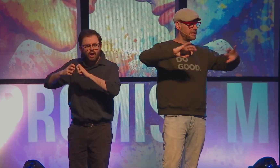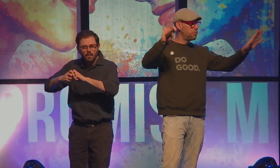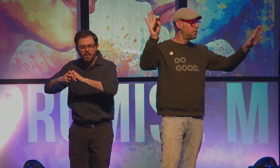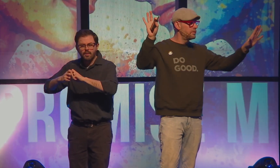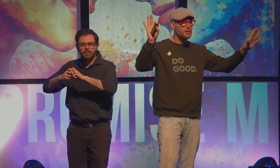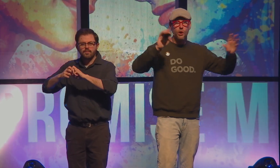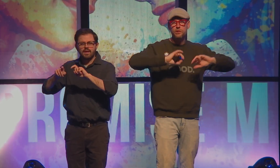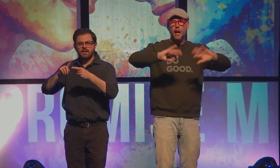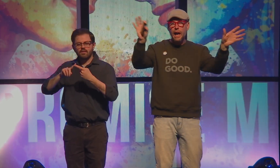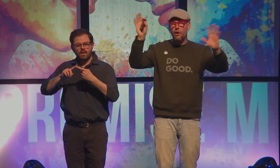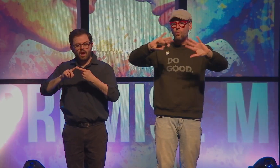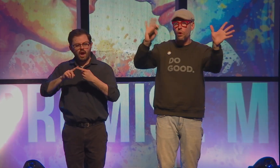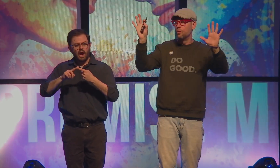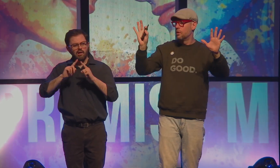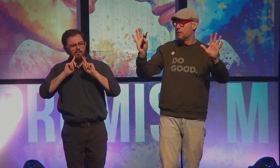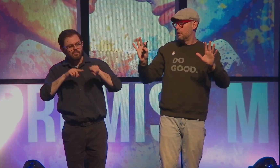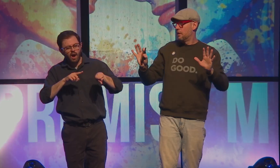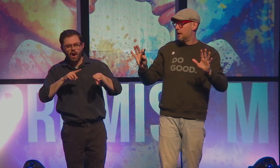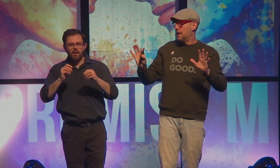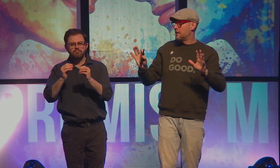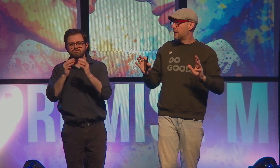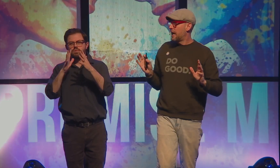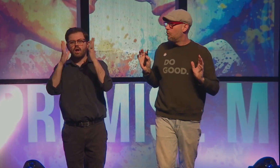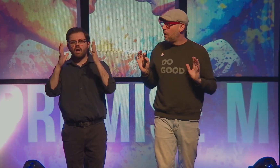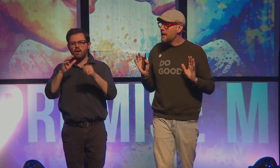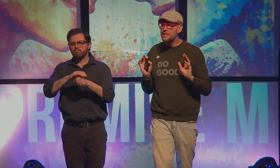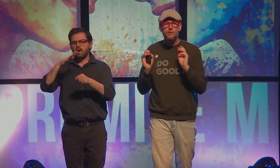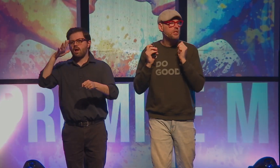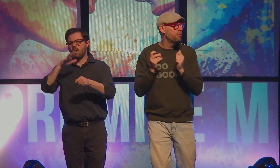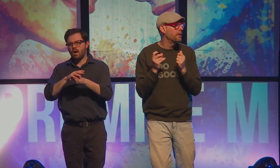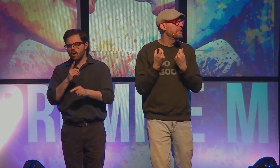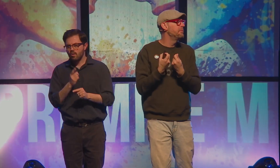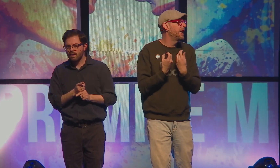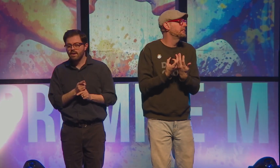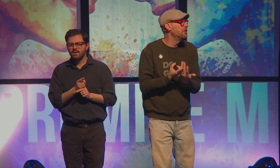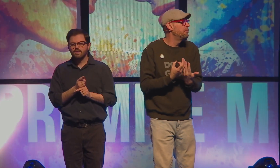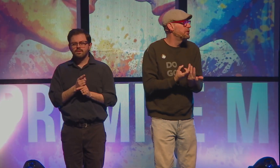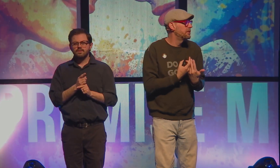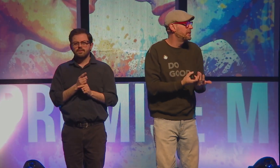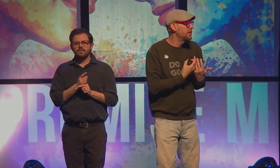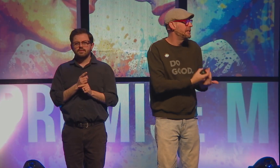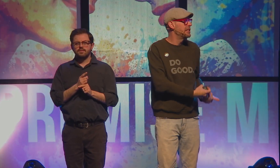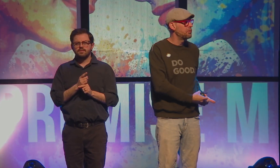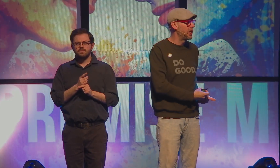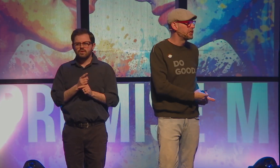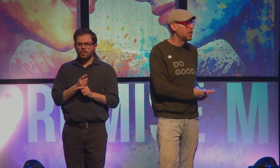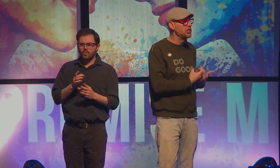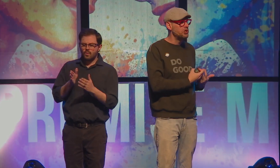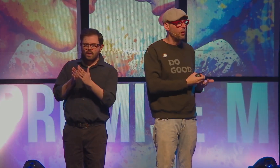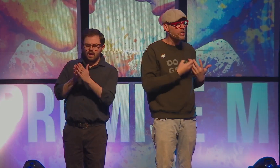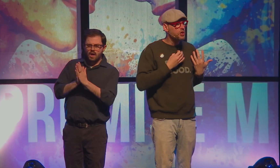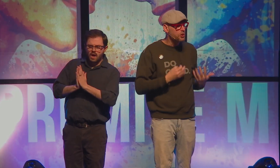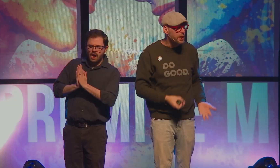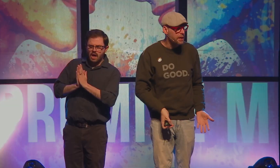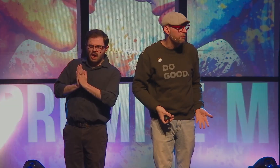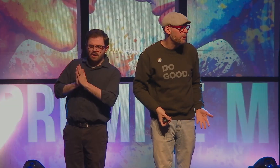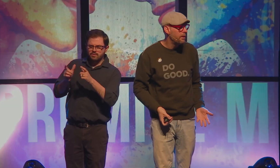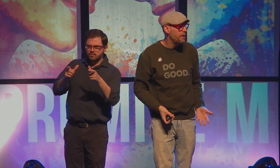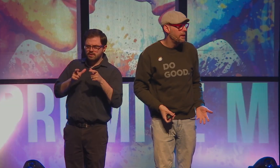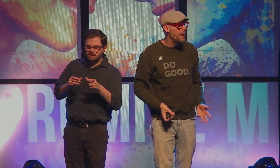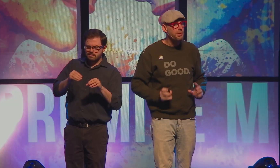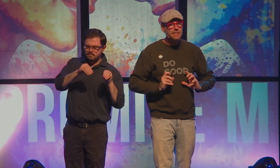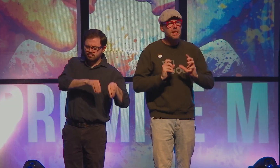it just goes out, whoa. And you're like, why is the response to me asking you to put your dish in the dishwasher so